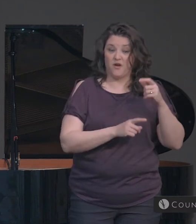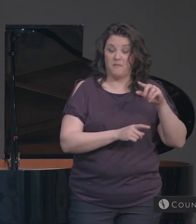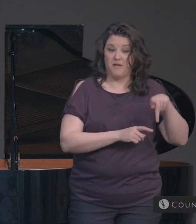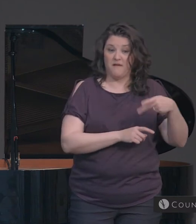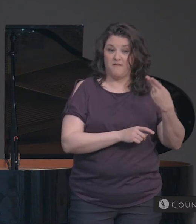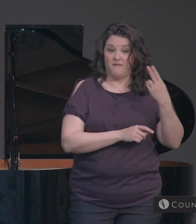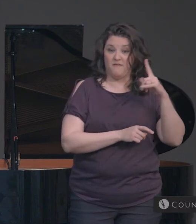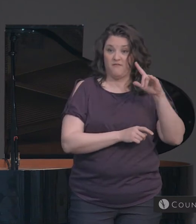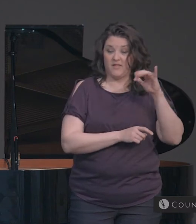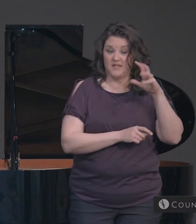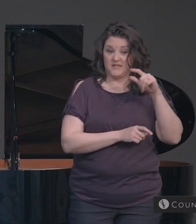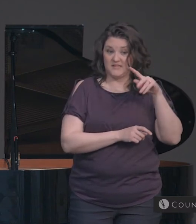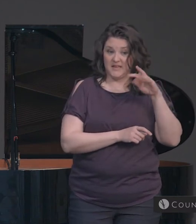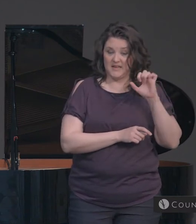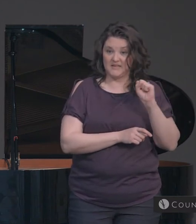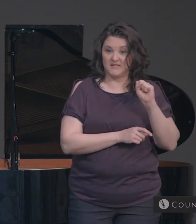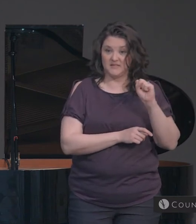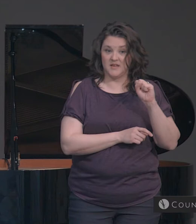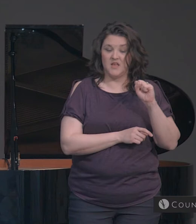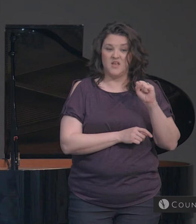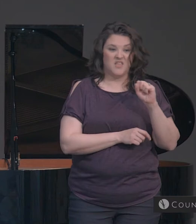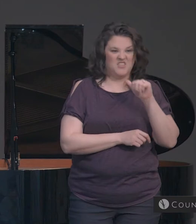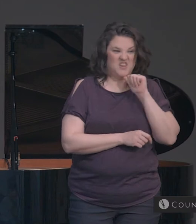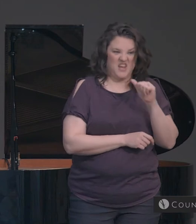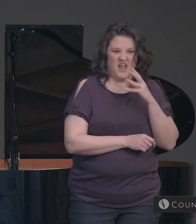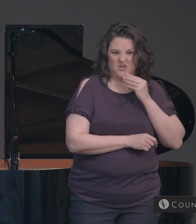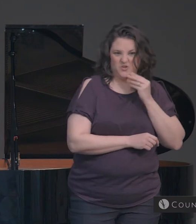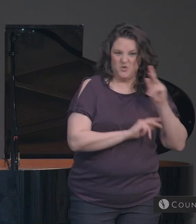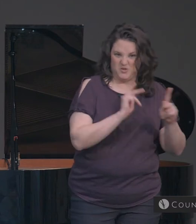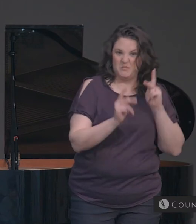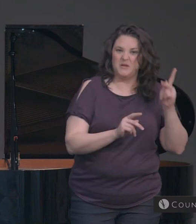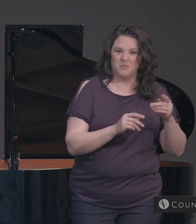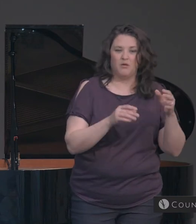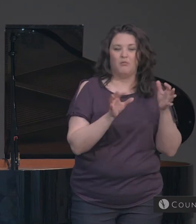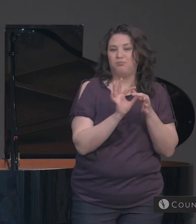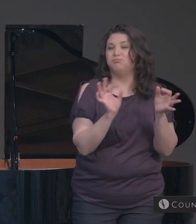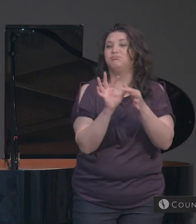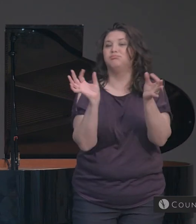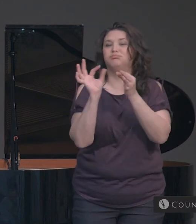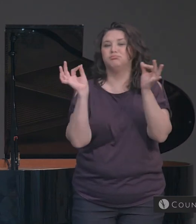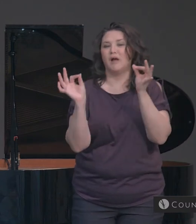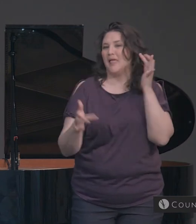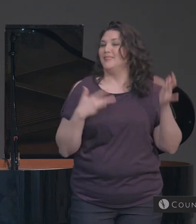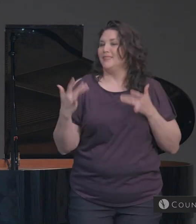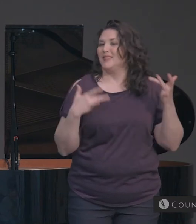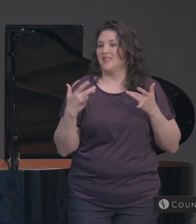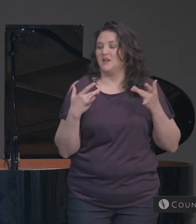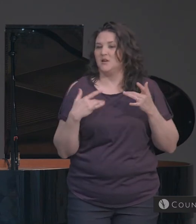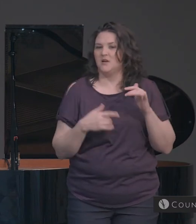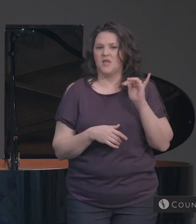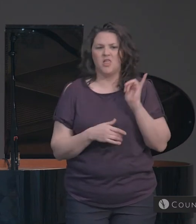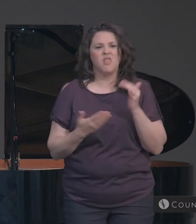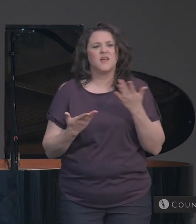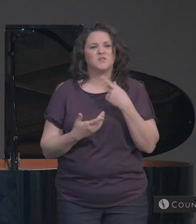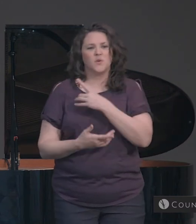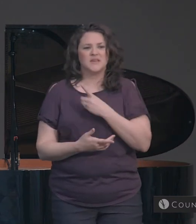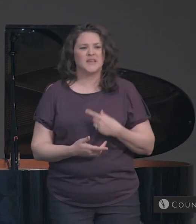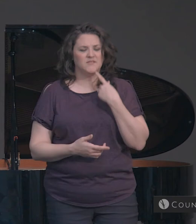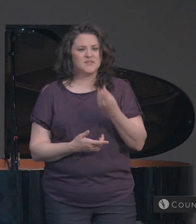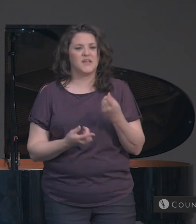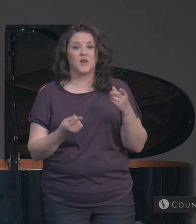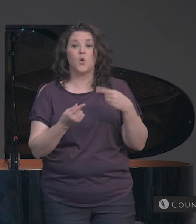of the uncircumcised exult." This is what happened when David responded to the death of